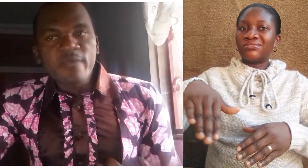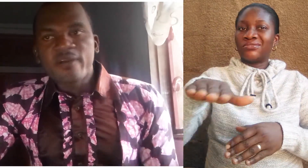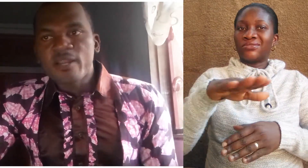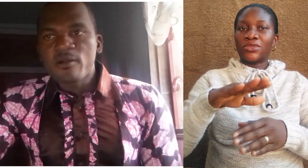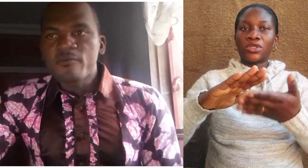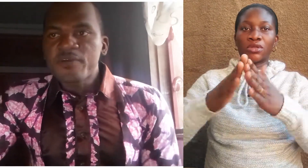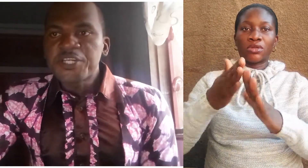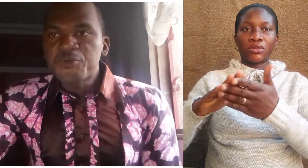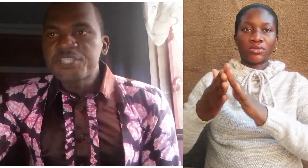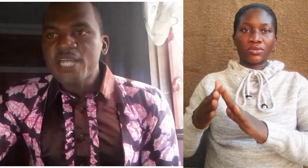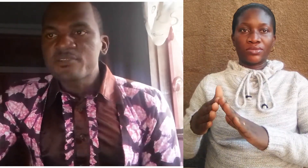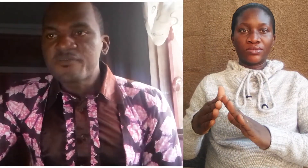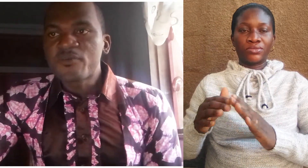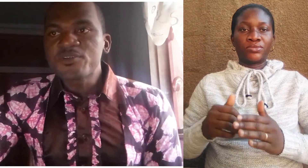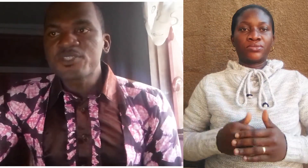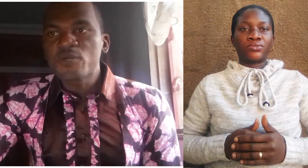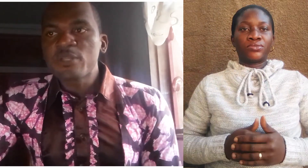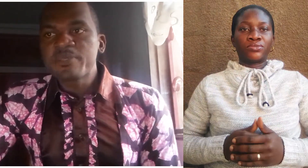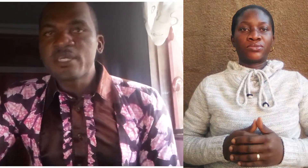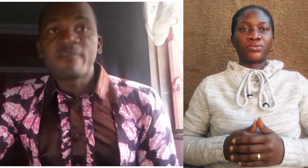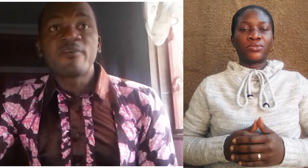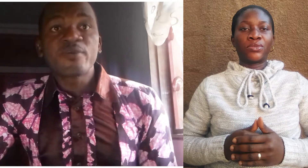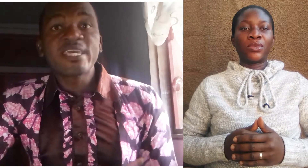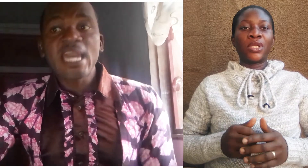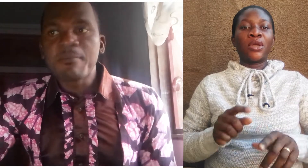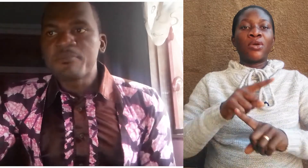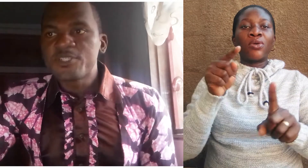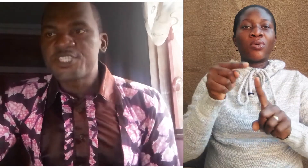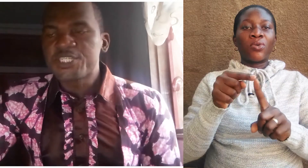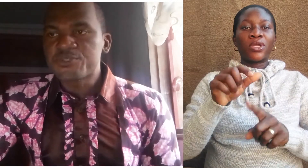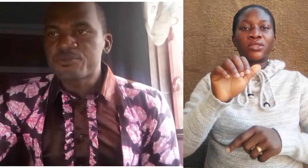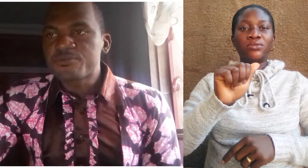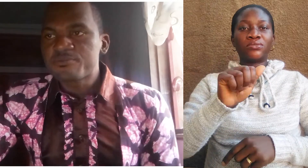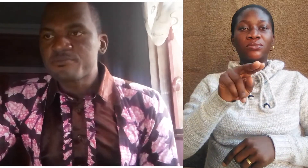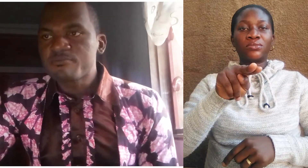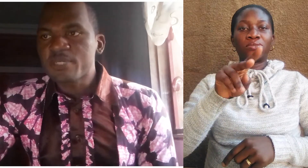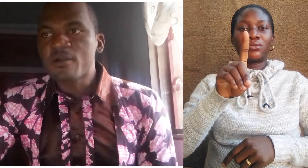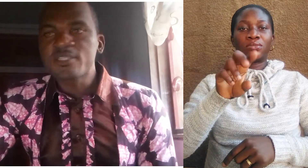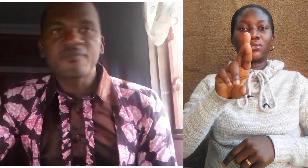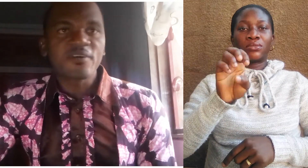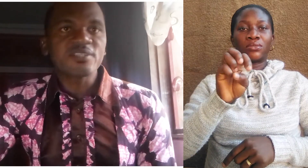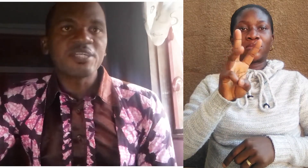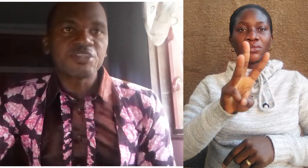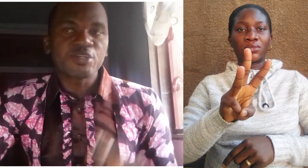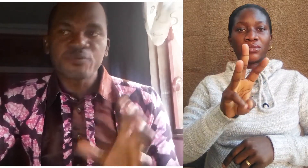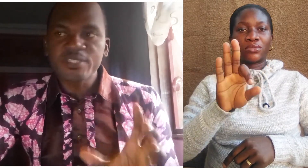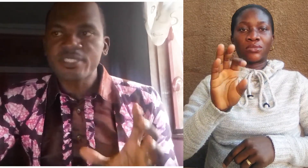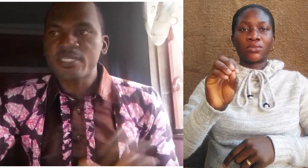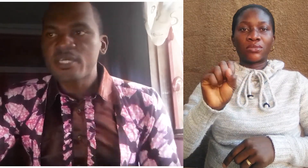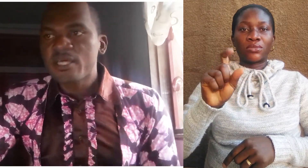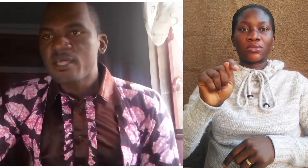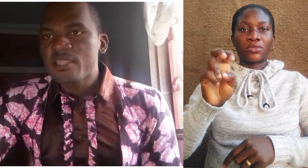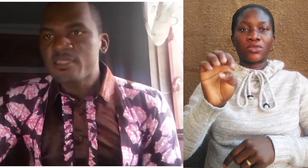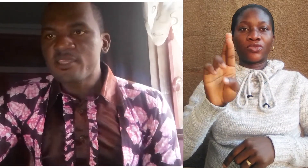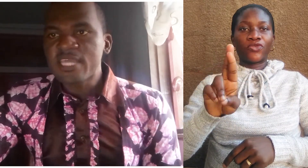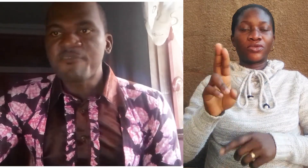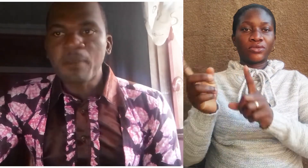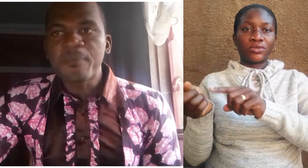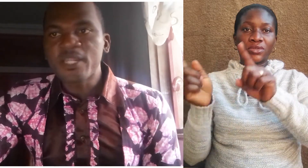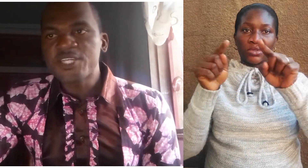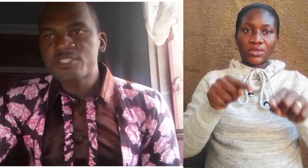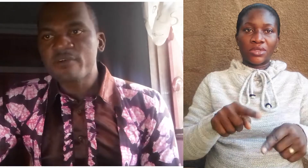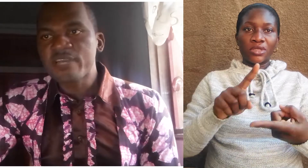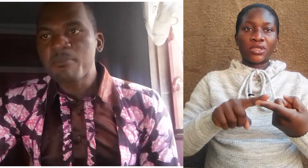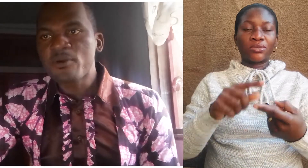The arrival of Andrew Jackson Foster will be a very game changer because Foster introduced the